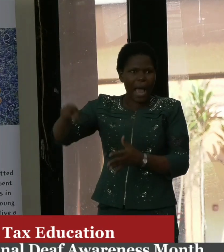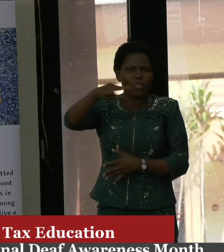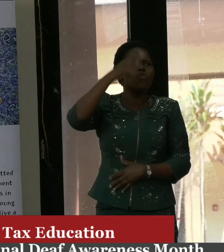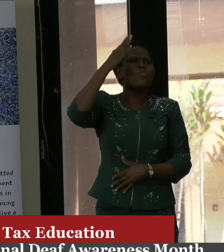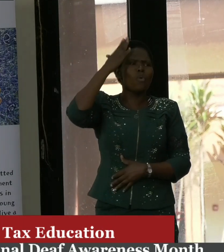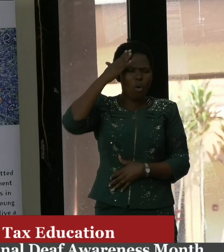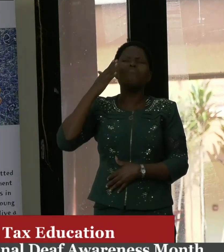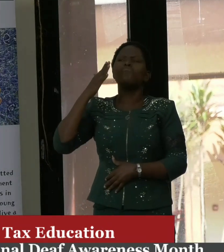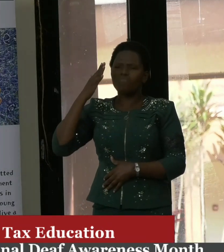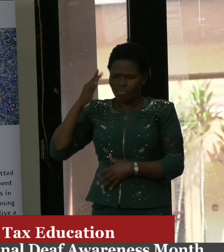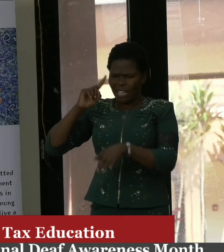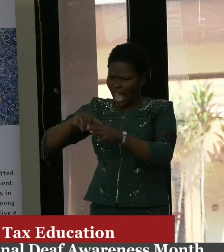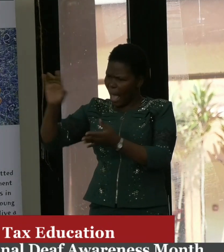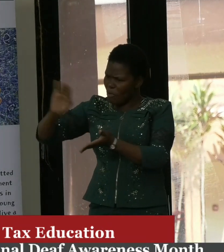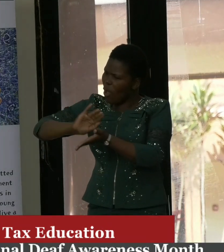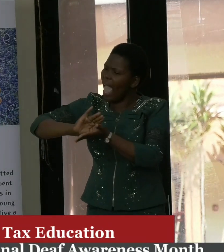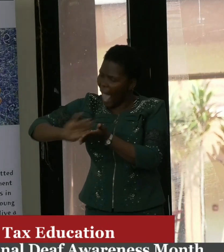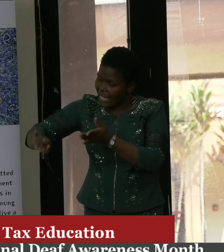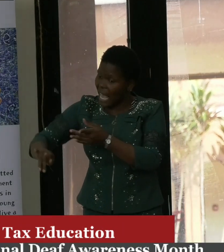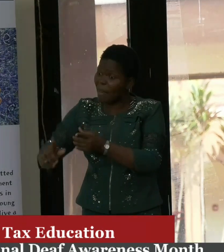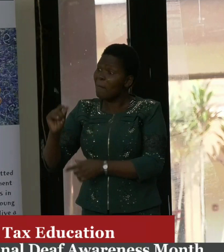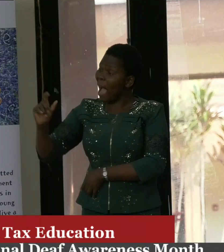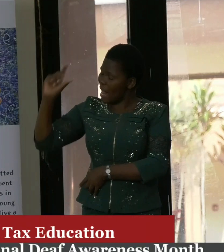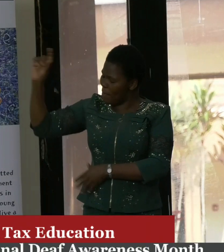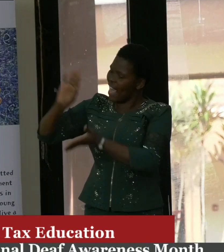How much is the import duty so that we can know?